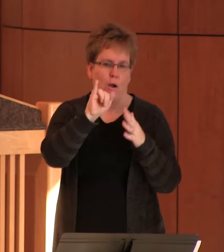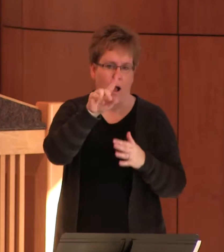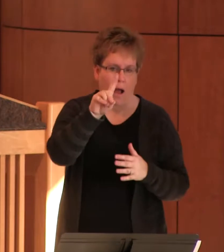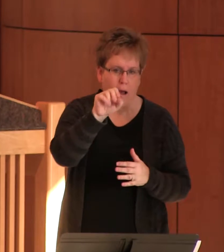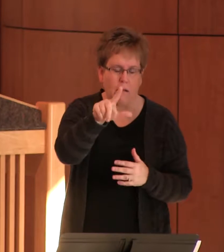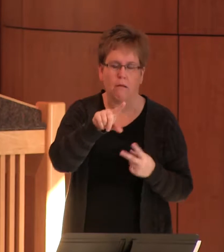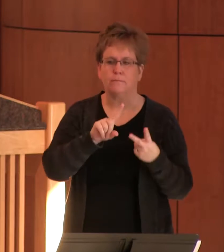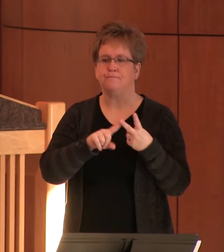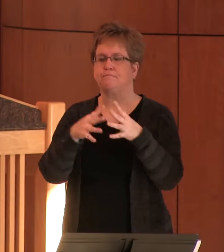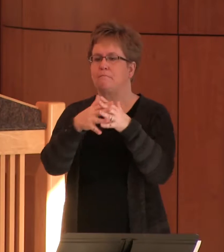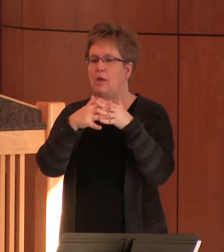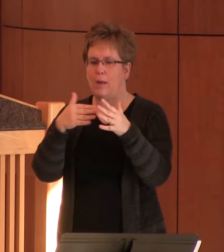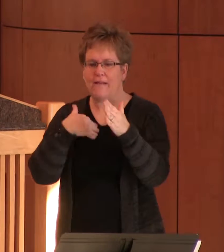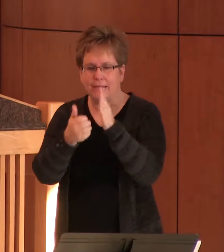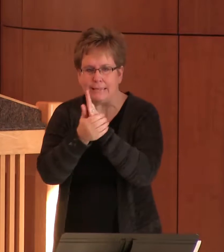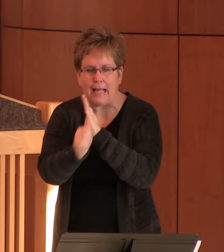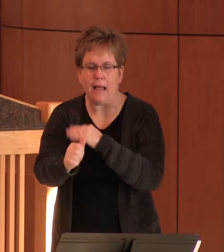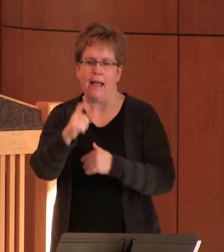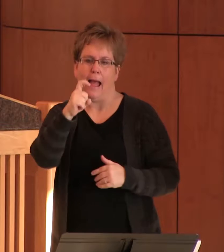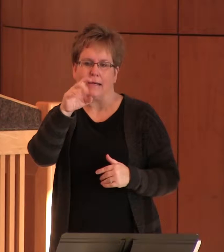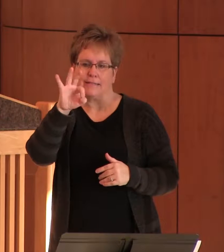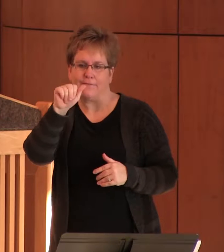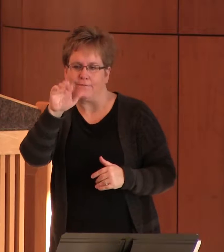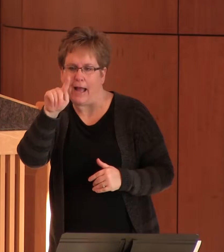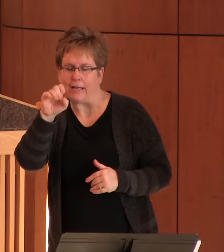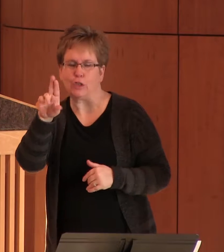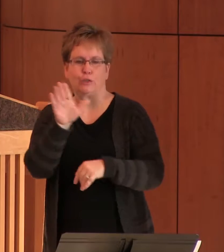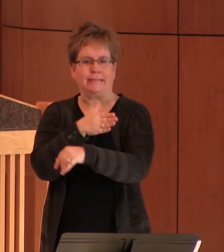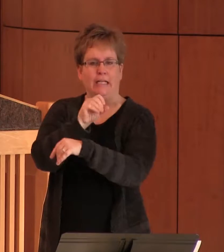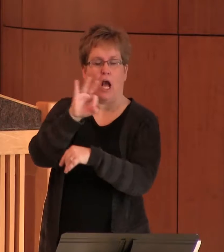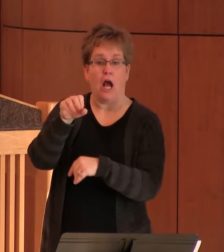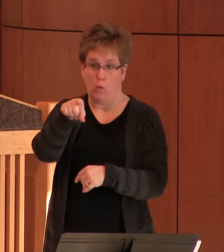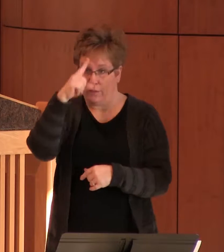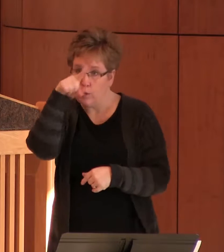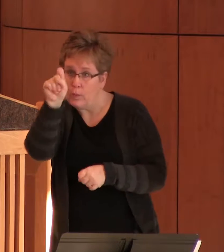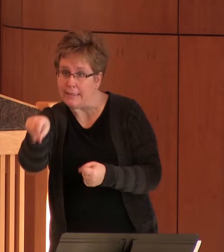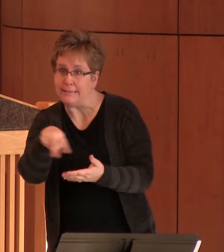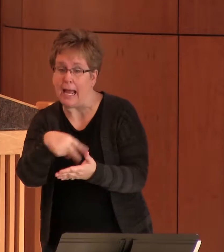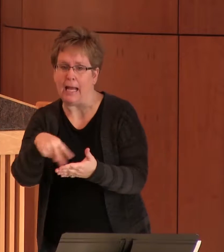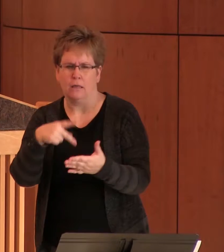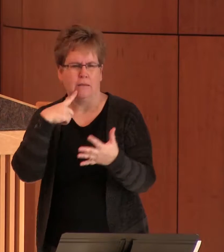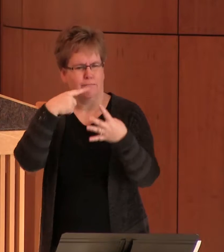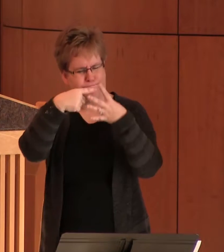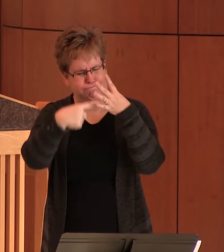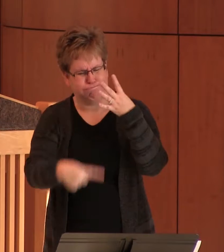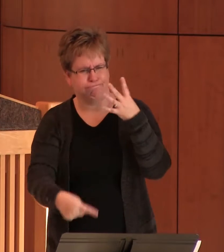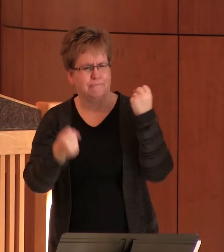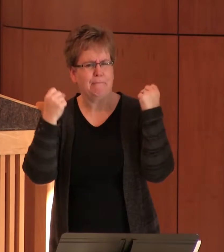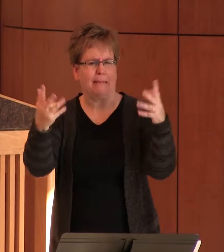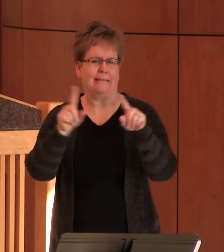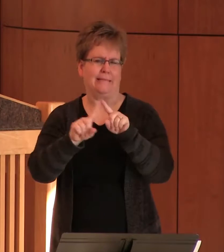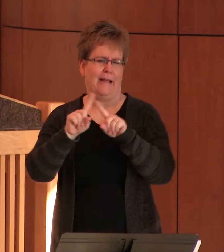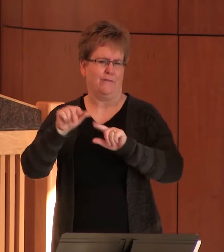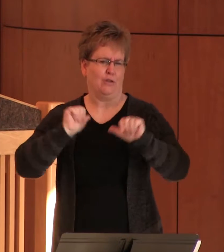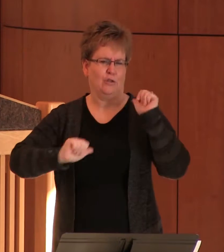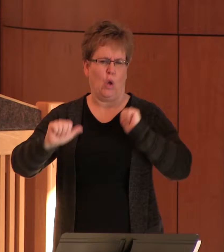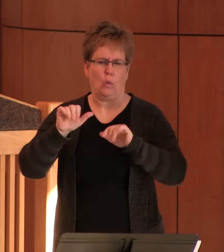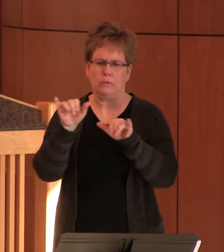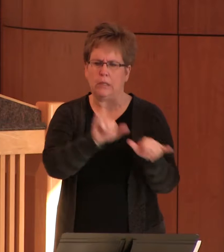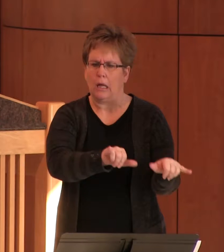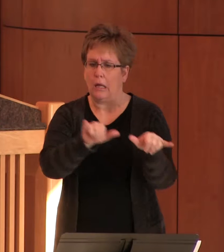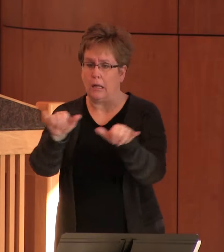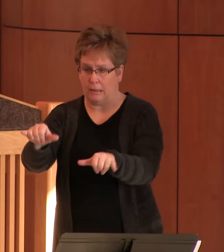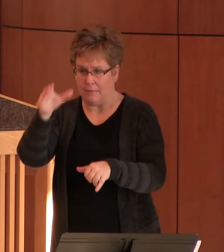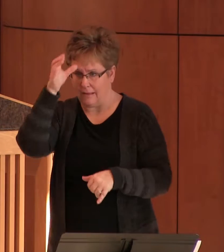Idol, America's Got Talent, The X Factor, The Sing-Off, So You Think You Can Dance, right? We've got a lot of these shows that all have the same